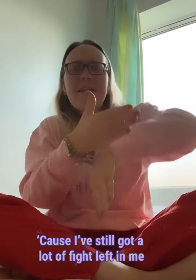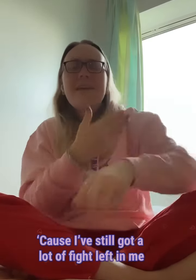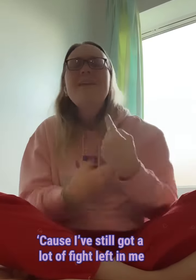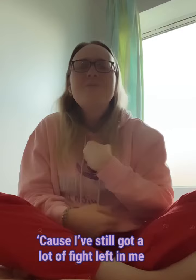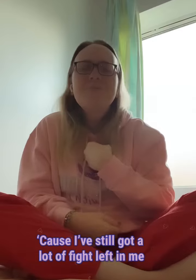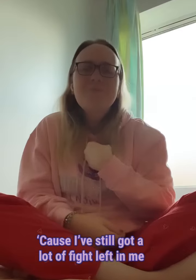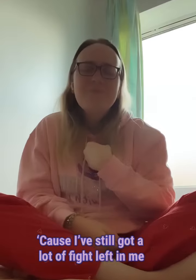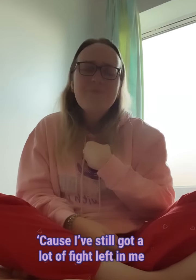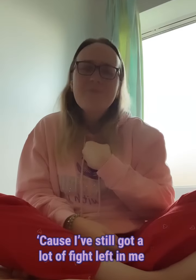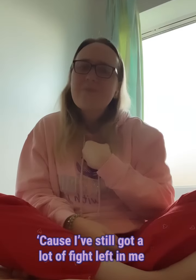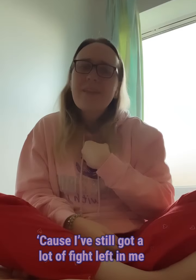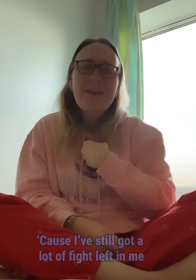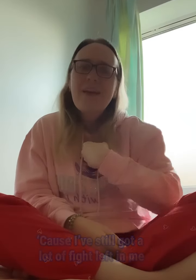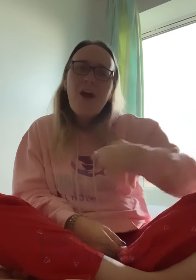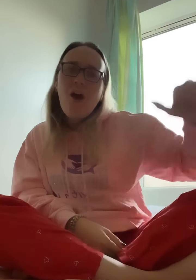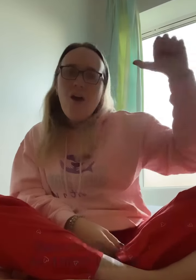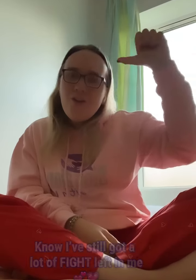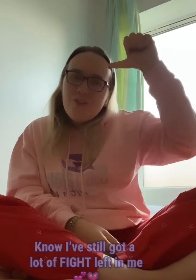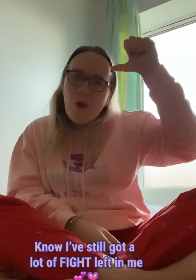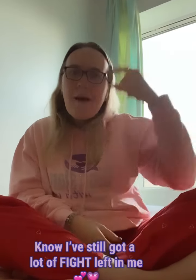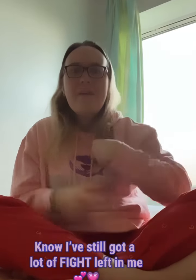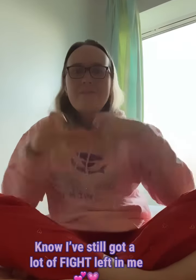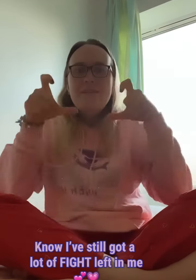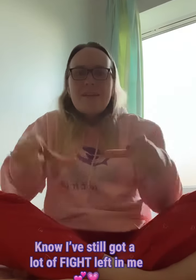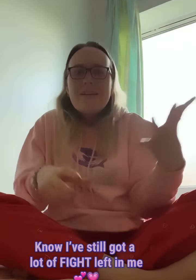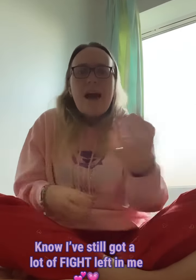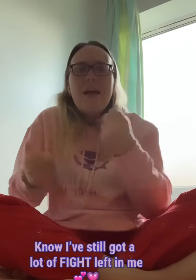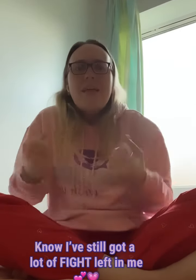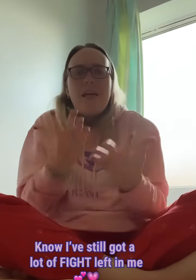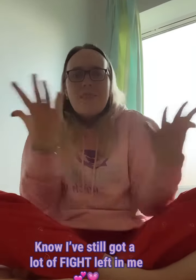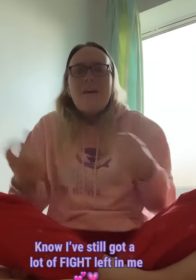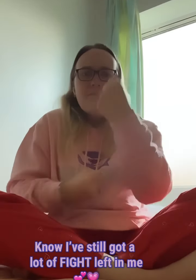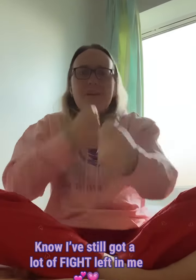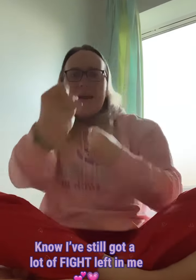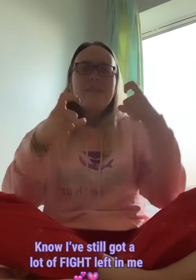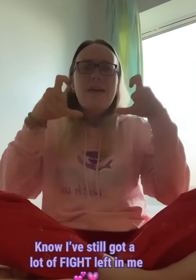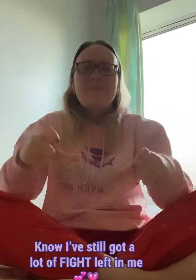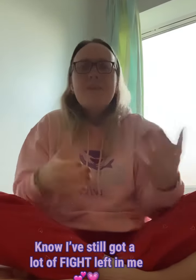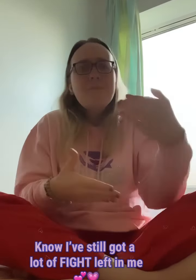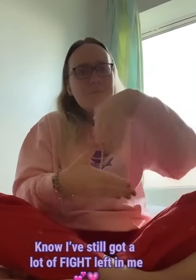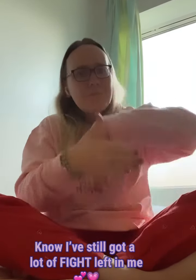No, I've still got a lot of fight left in me.